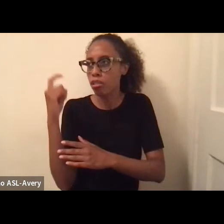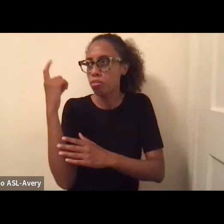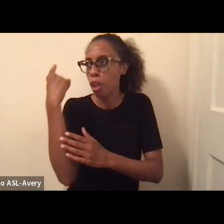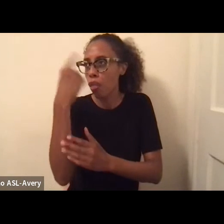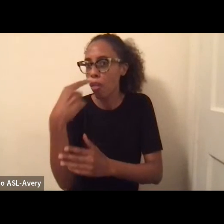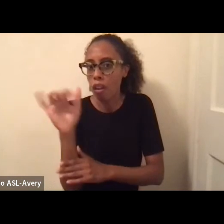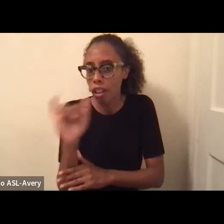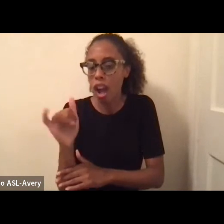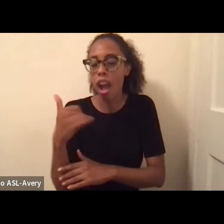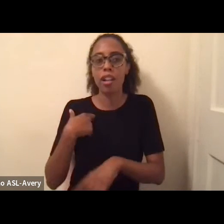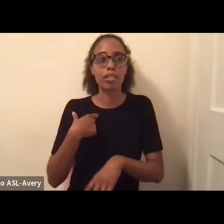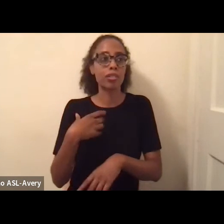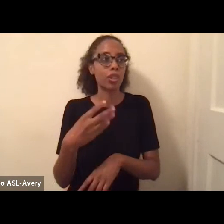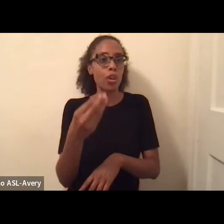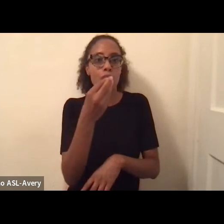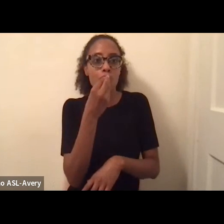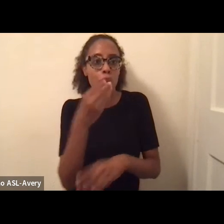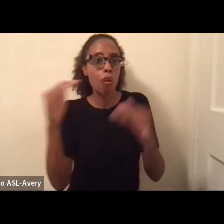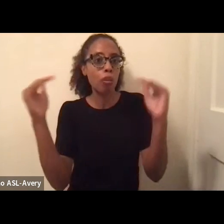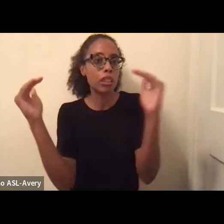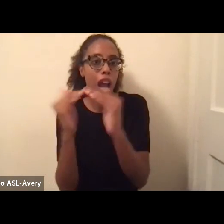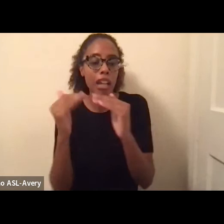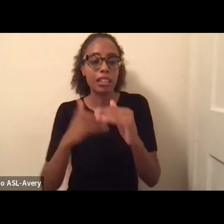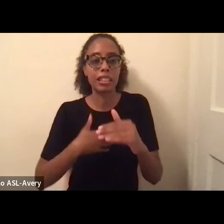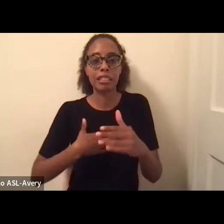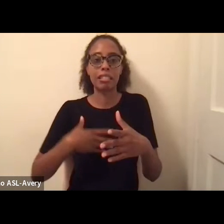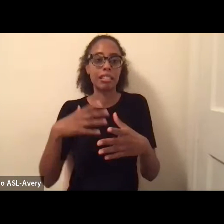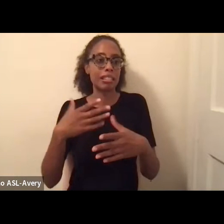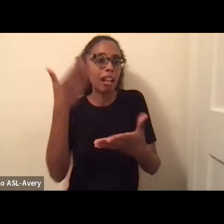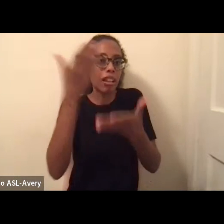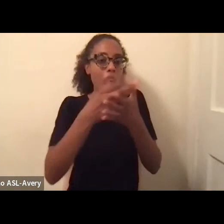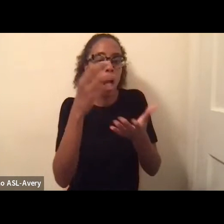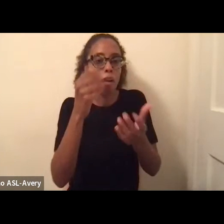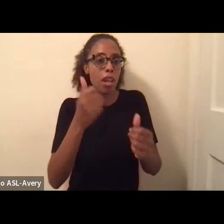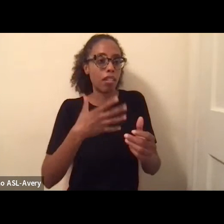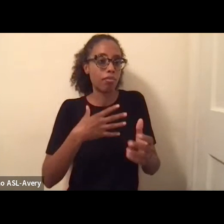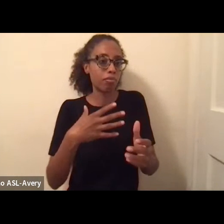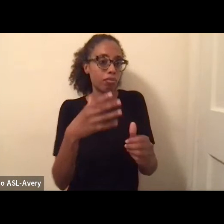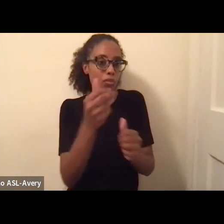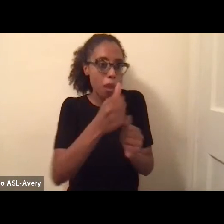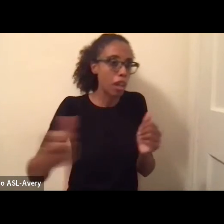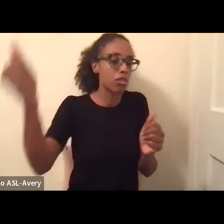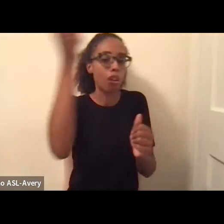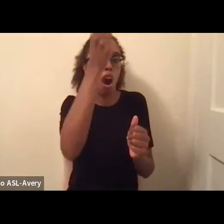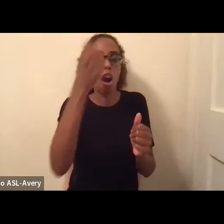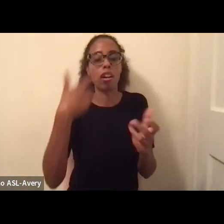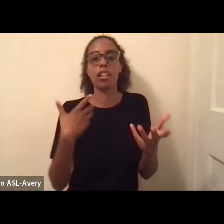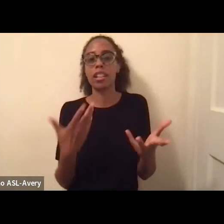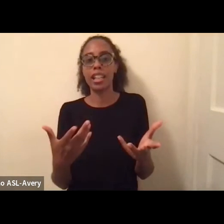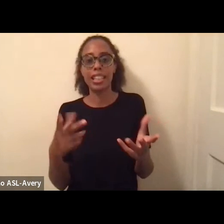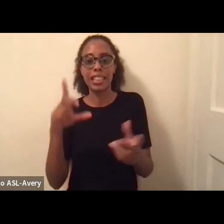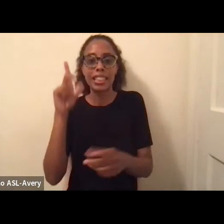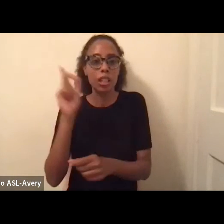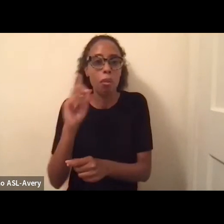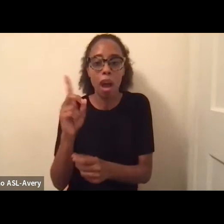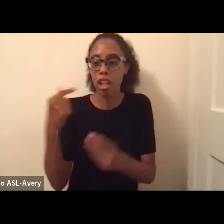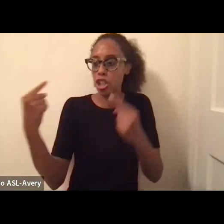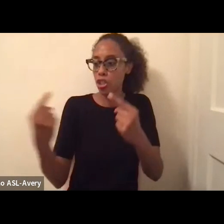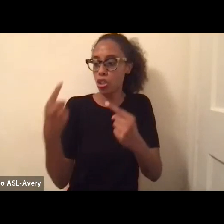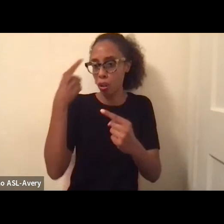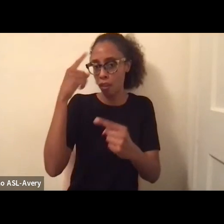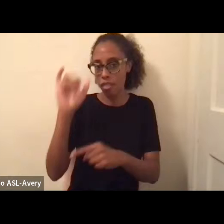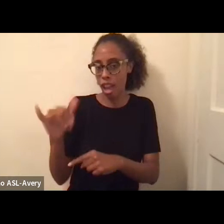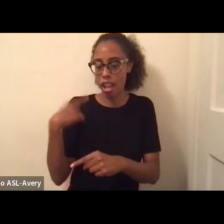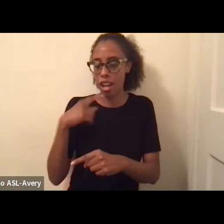ending patriarchy, on exploring democracy and struggling for it, right? And I'm not even naming all